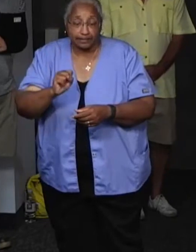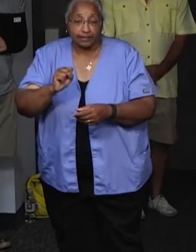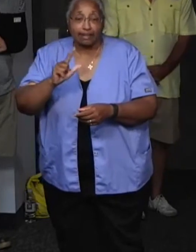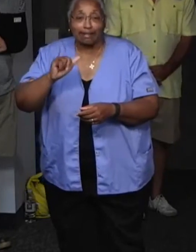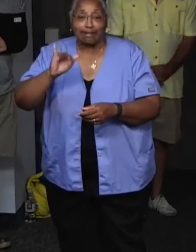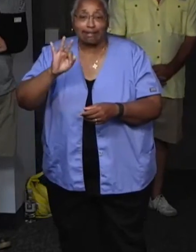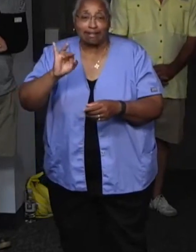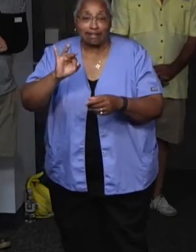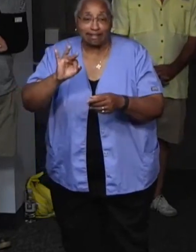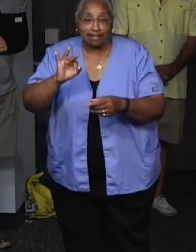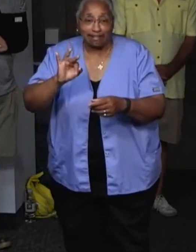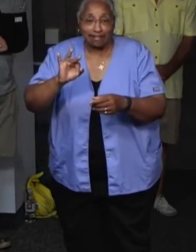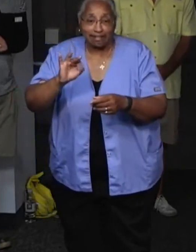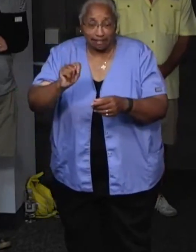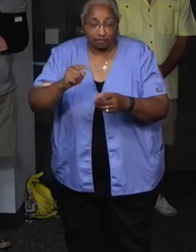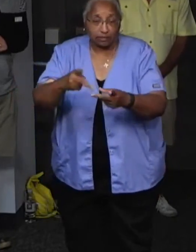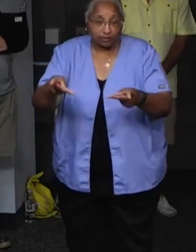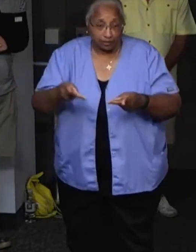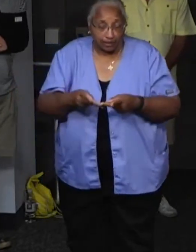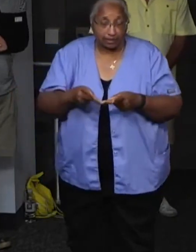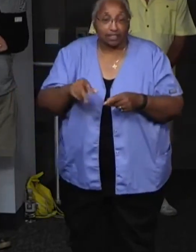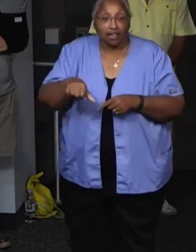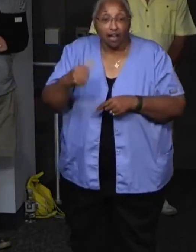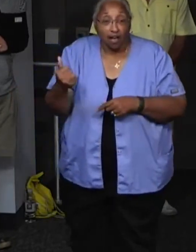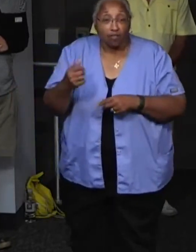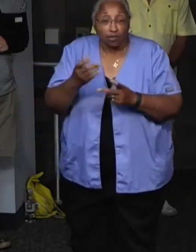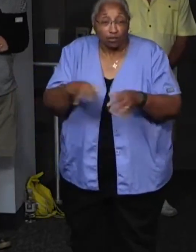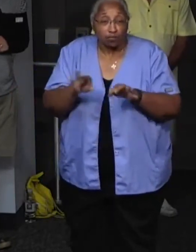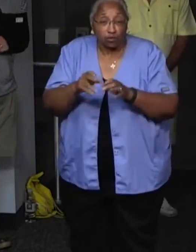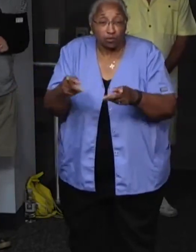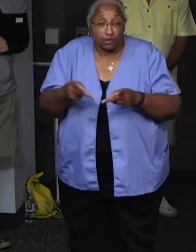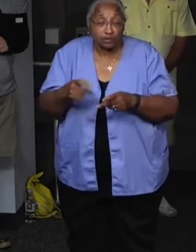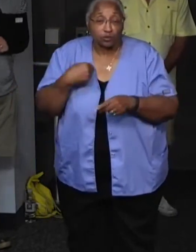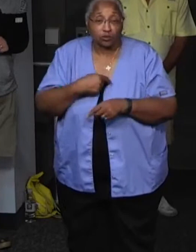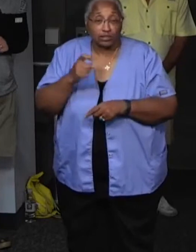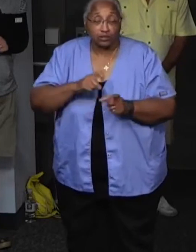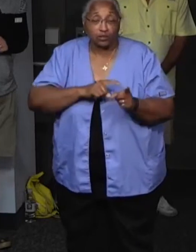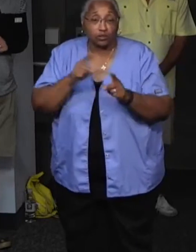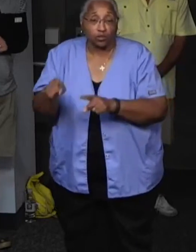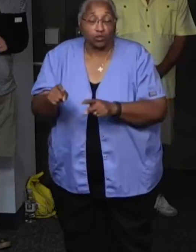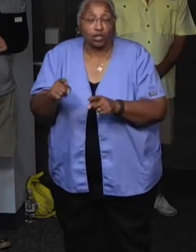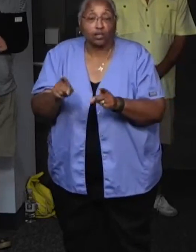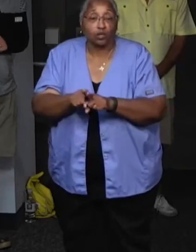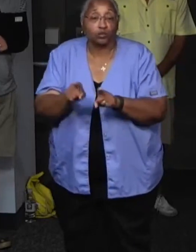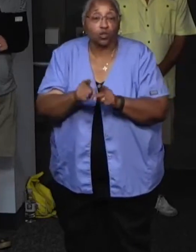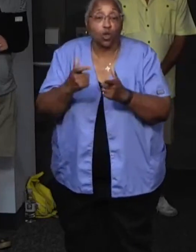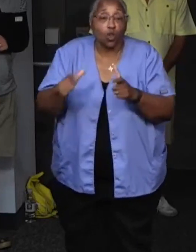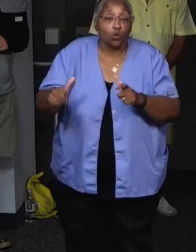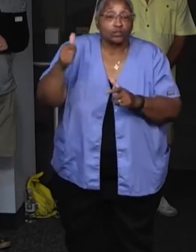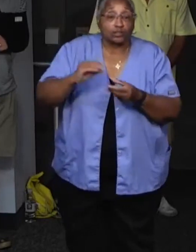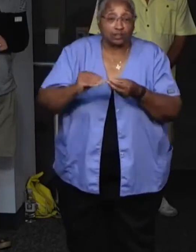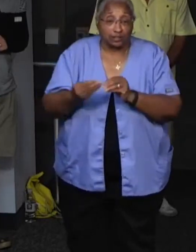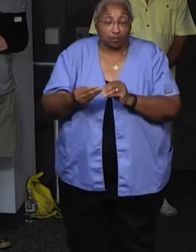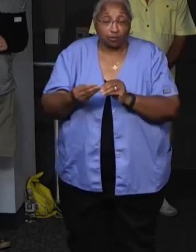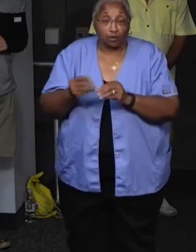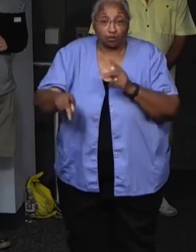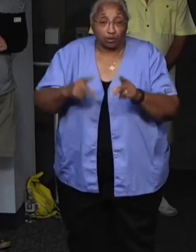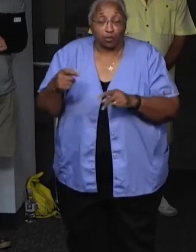on and so forth, all the other critical infrastructure, coupled with the largest number of customers that we can get on